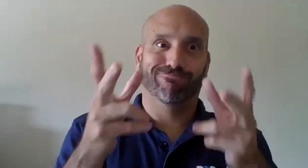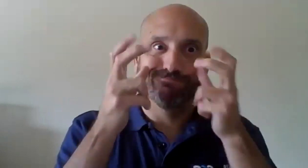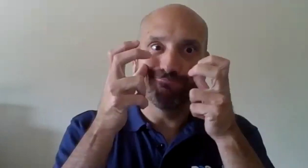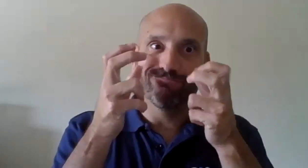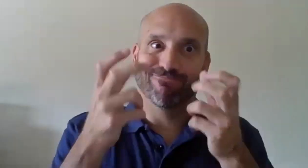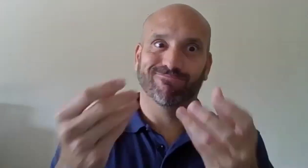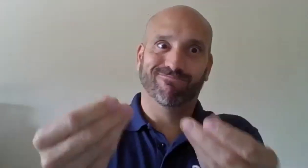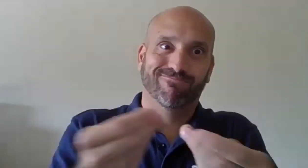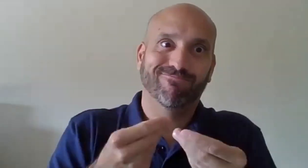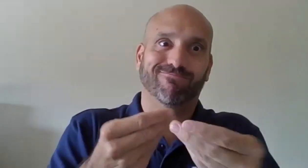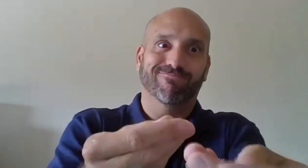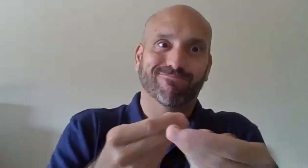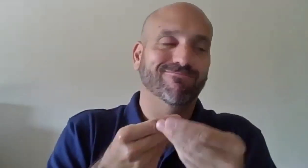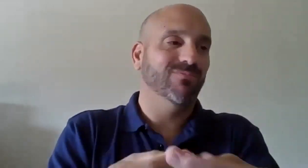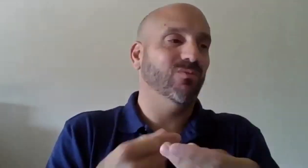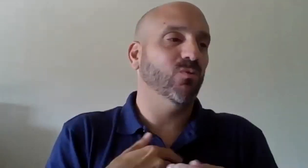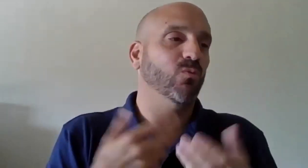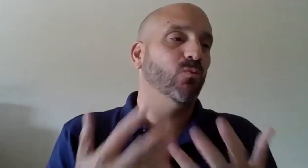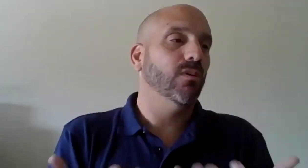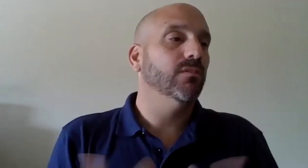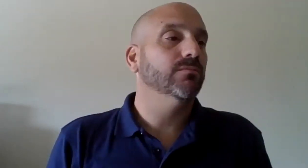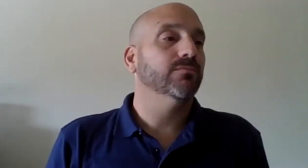their message is heard and received.